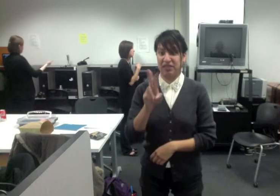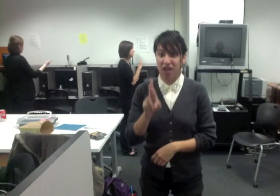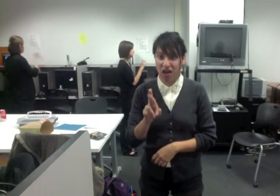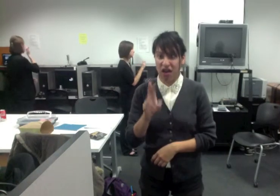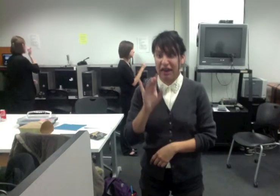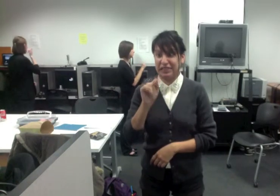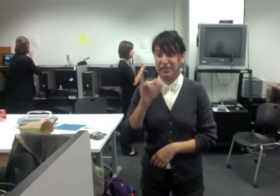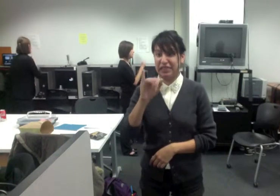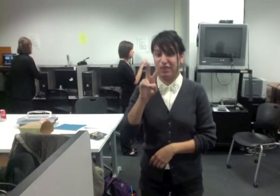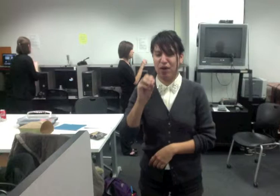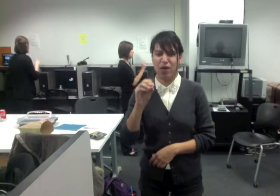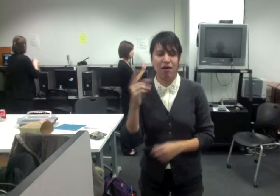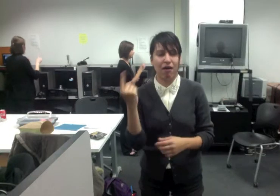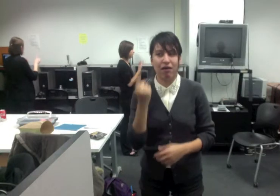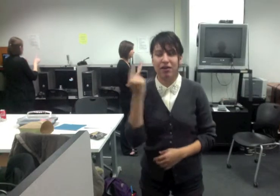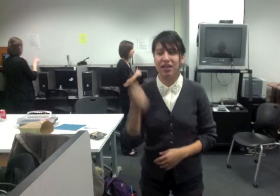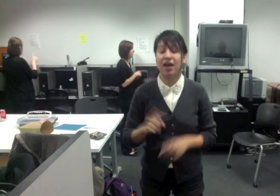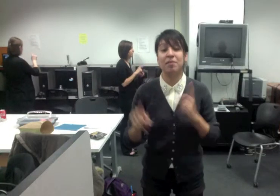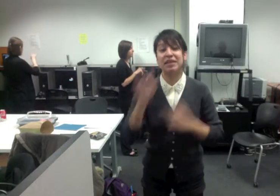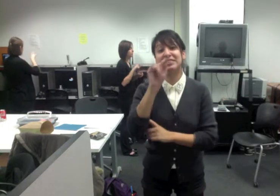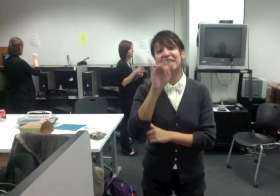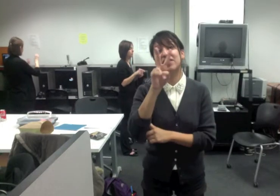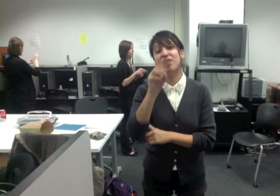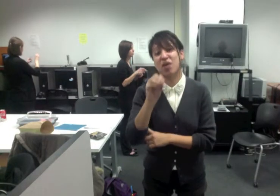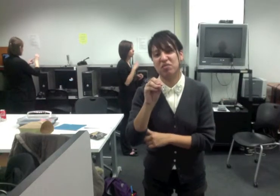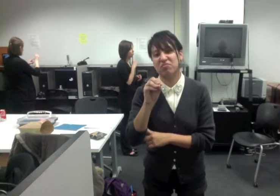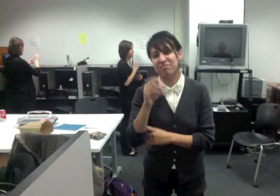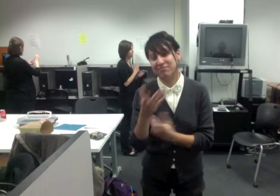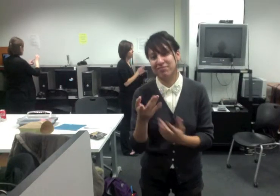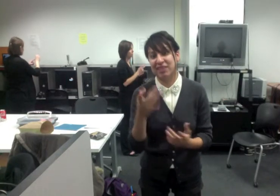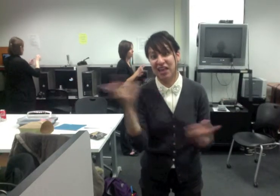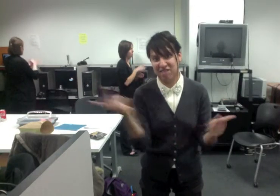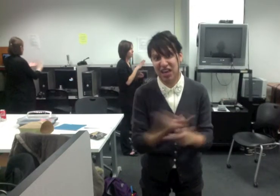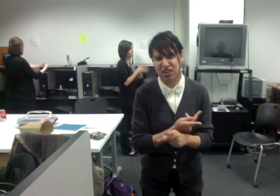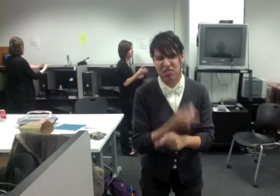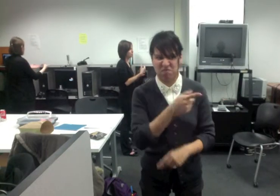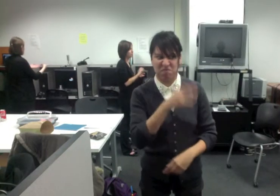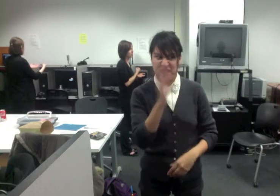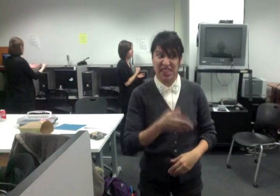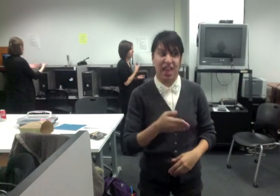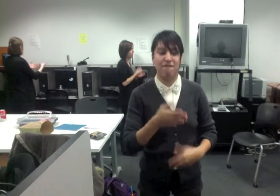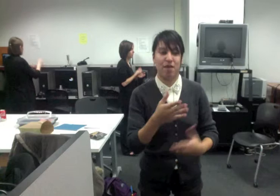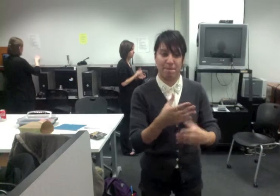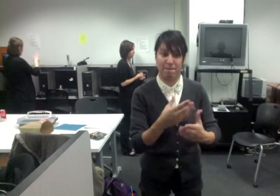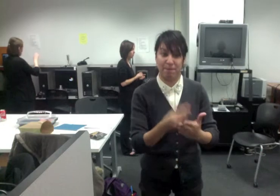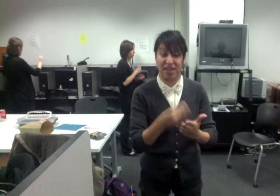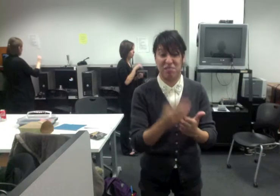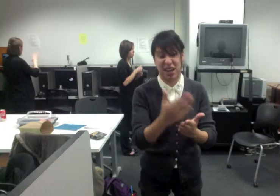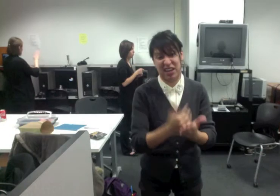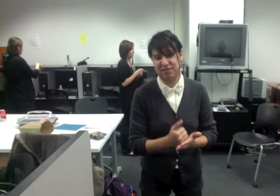But TiVo's commercial failure. They'd never made money. And when they went IPO, their stock was at about $30 or $40